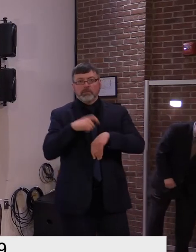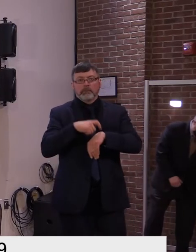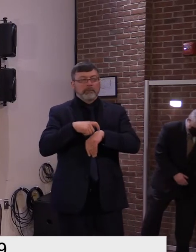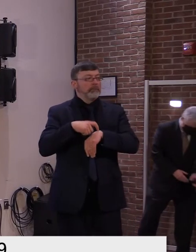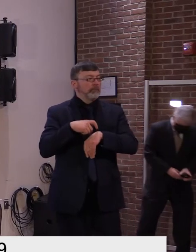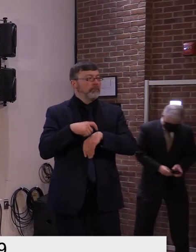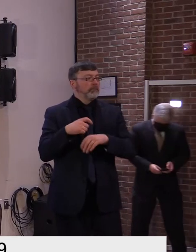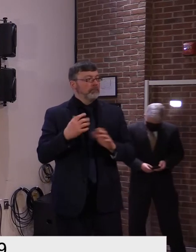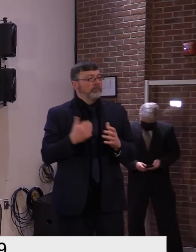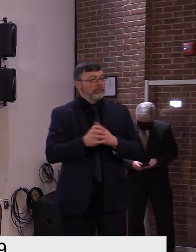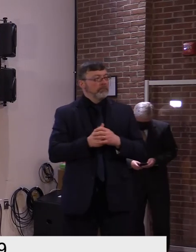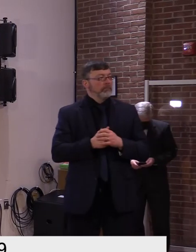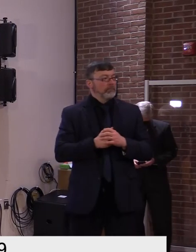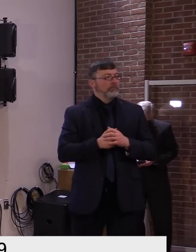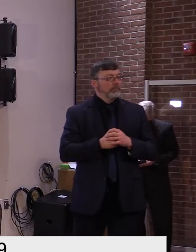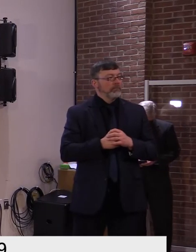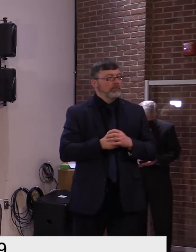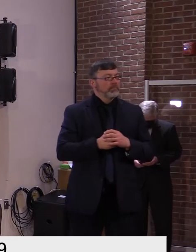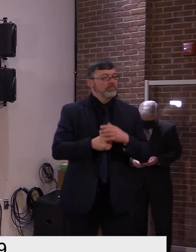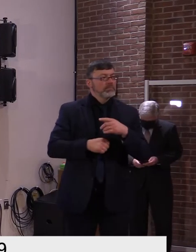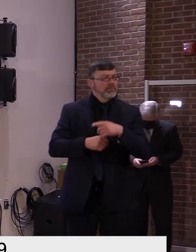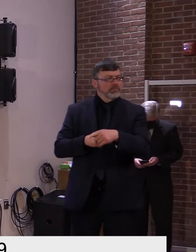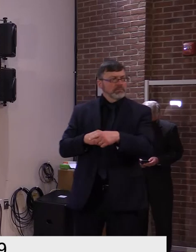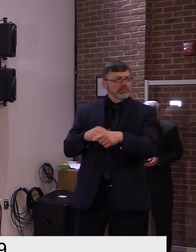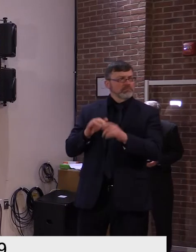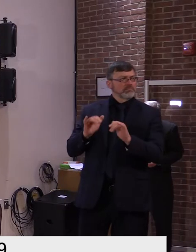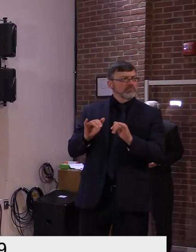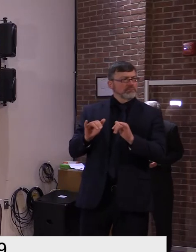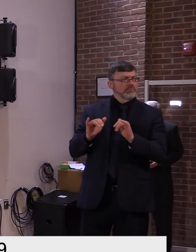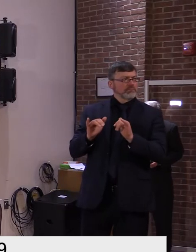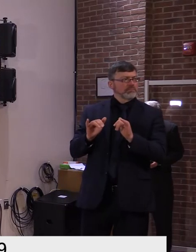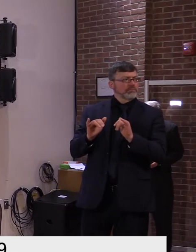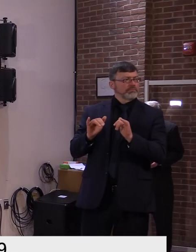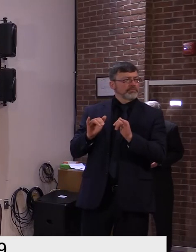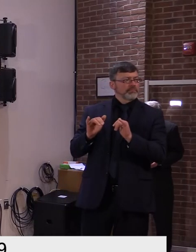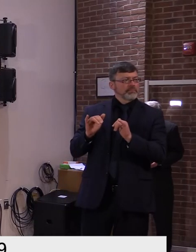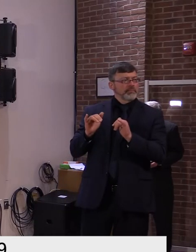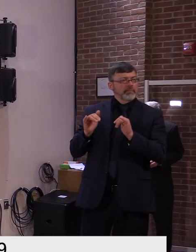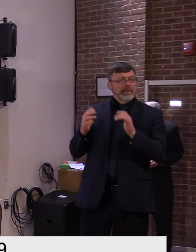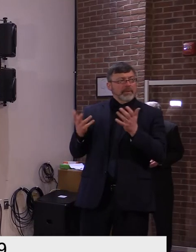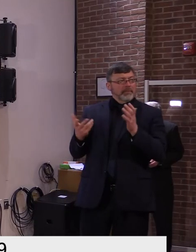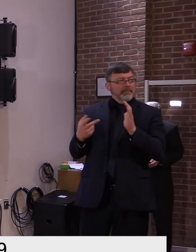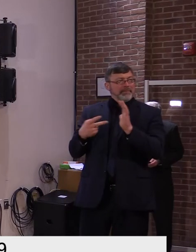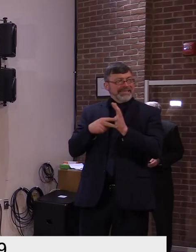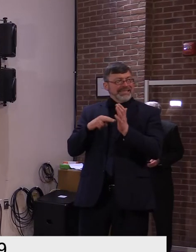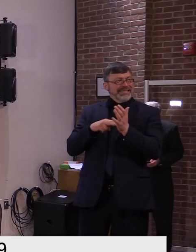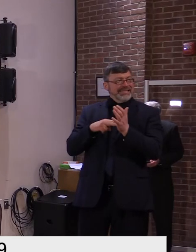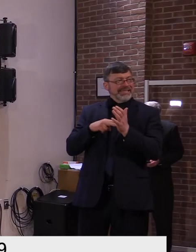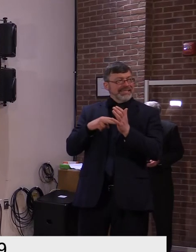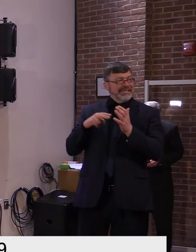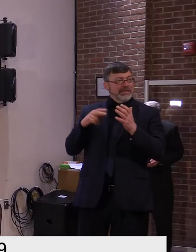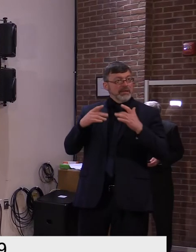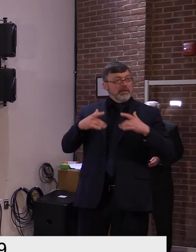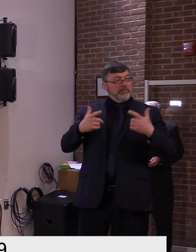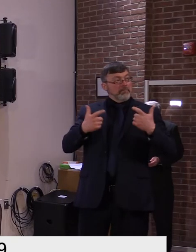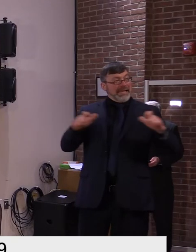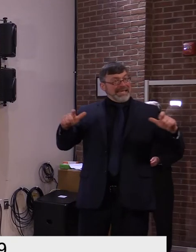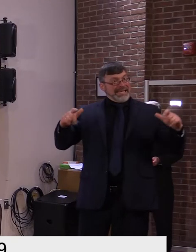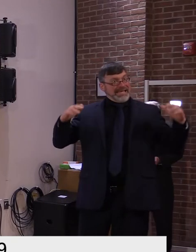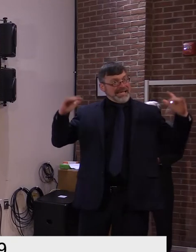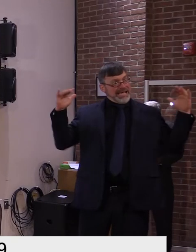Okay, yeah. So you're not absolutely ruling out the potential to have a larger gathering? I am not at this